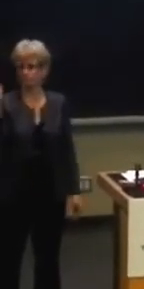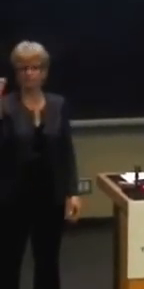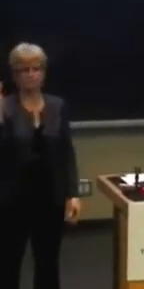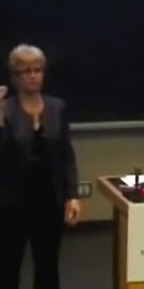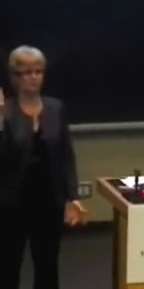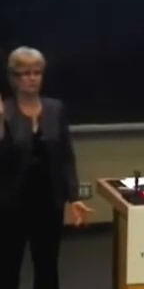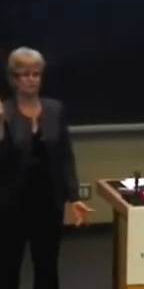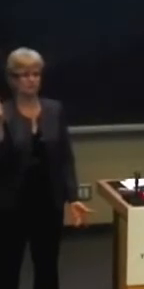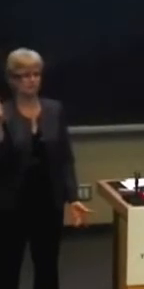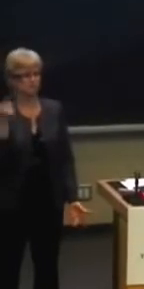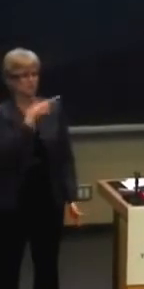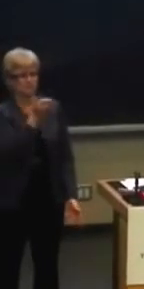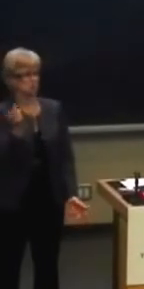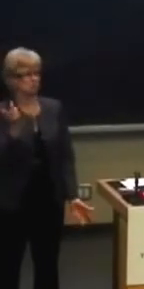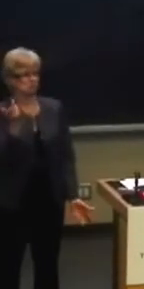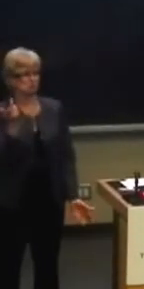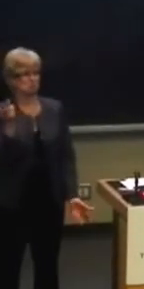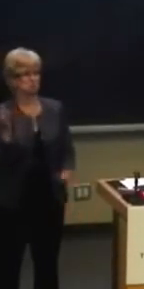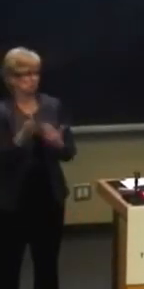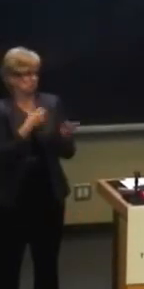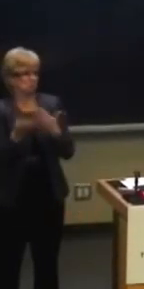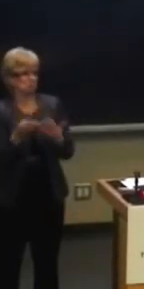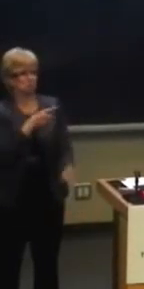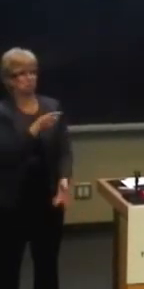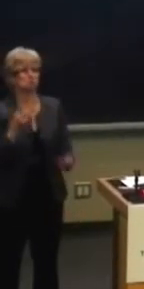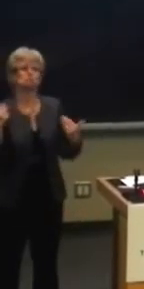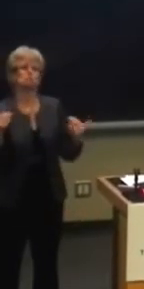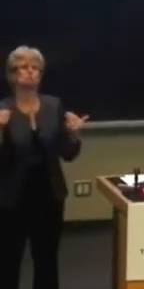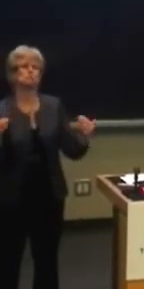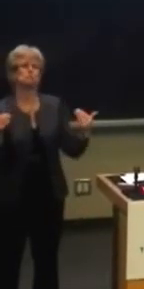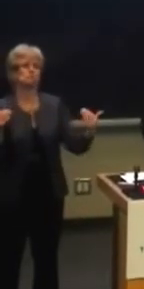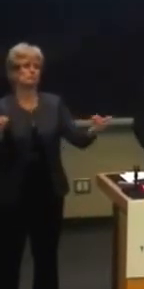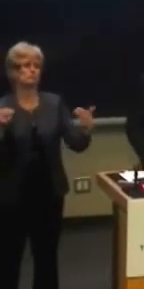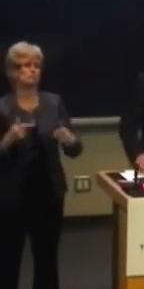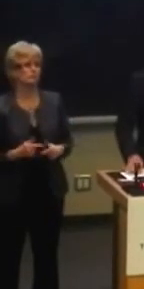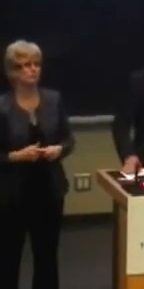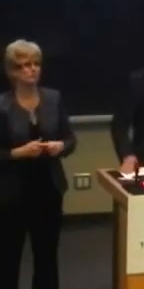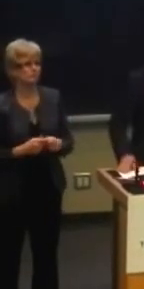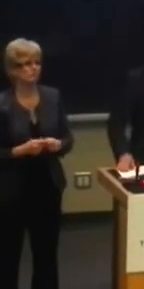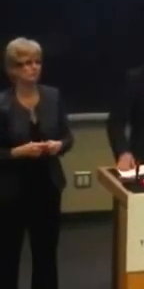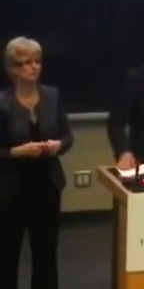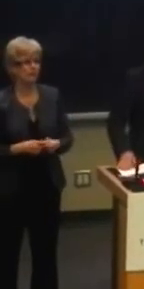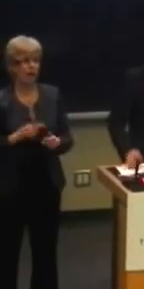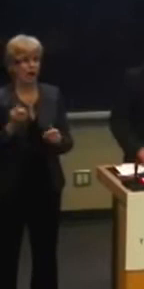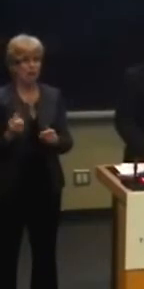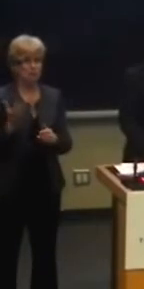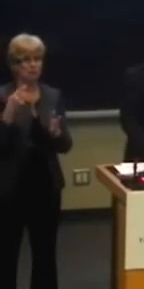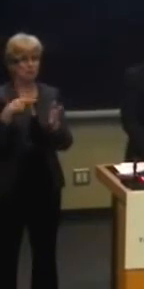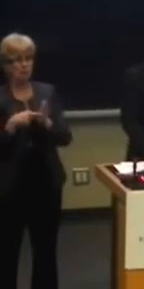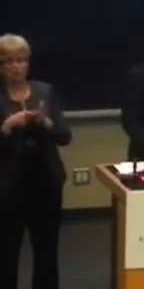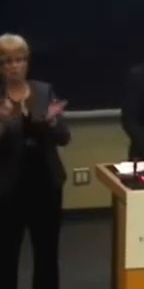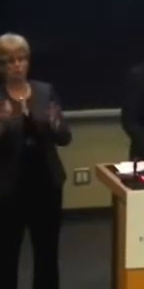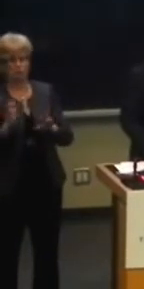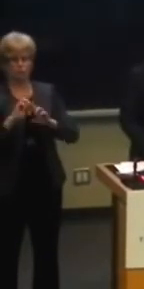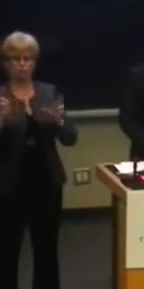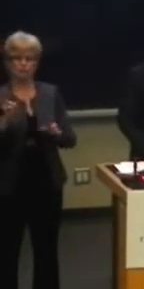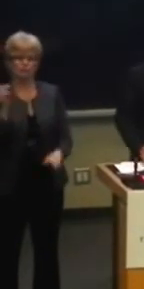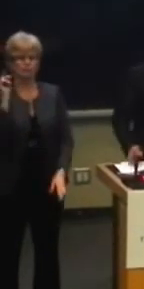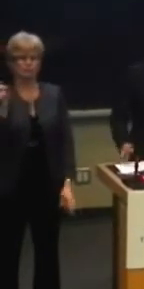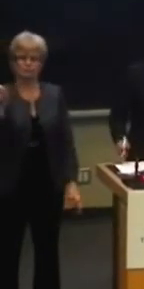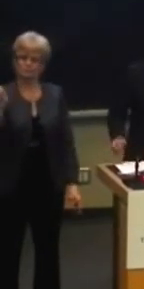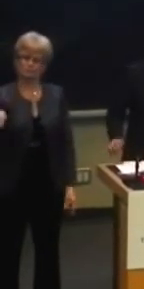back office for a customer just to travel and for the TTC to figure out what is the correct amount to charge and how that happens. So it's